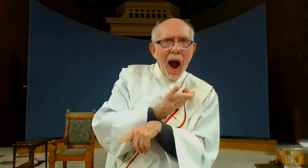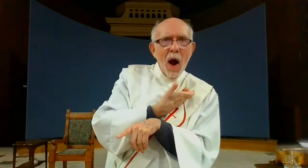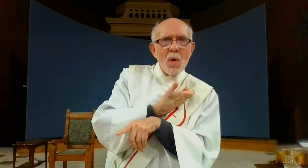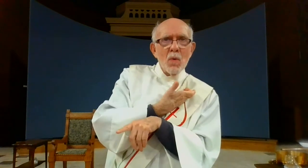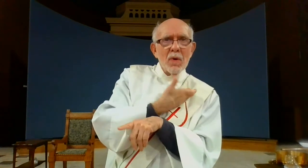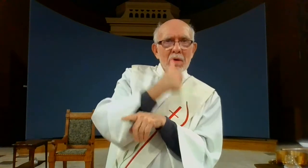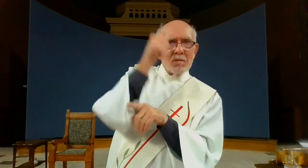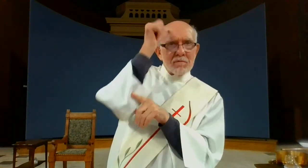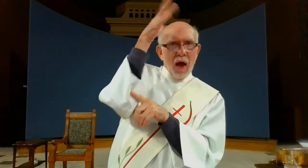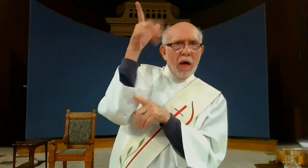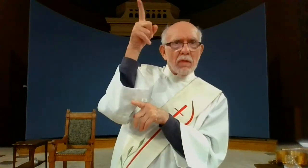our Father,